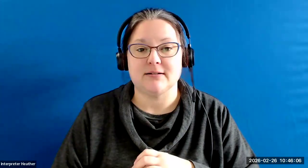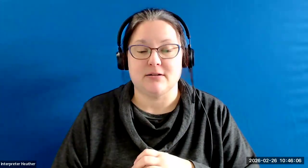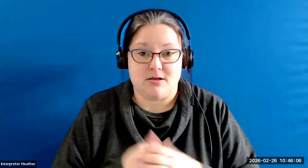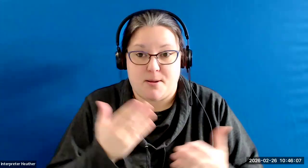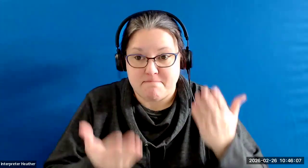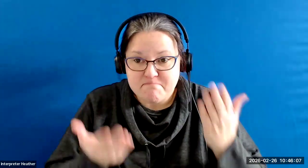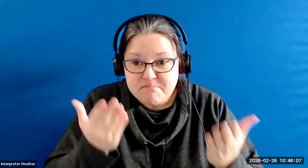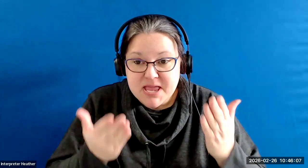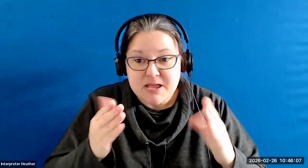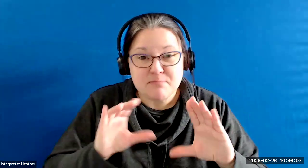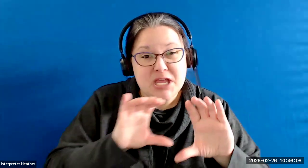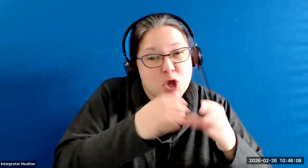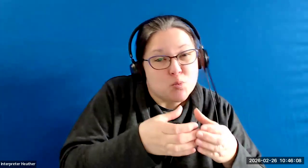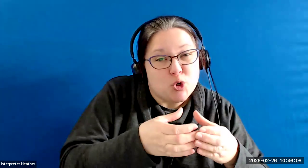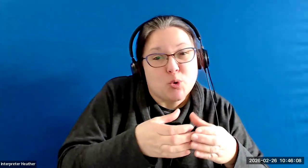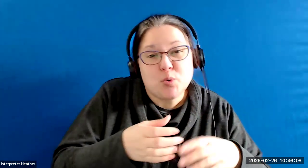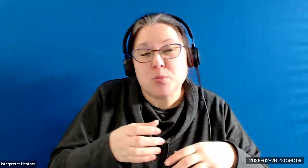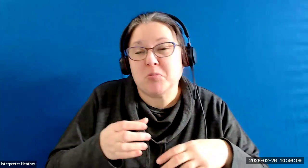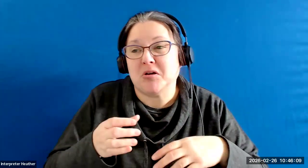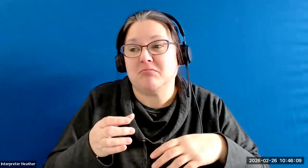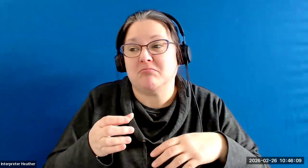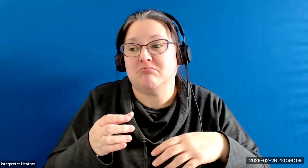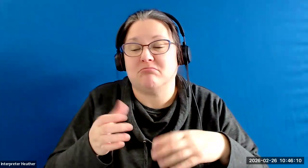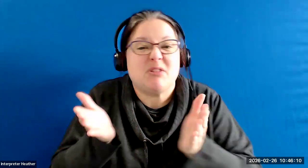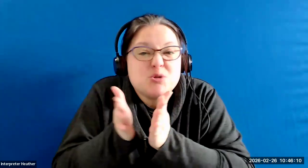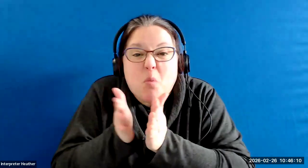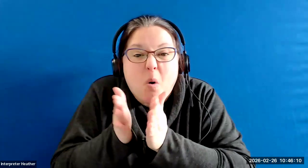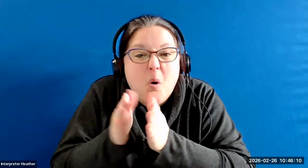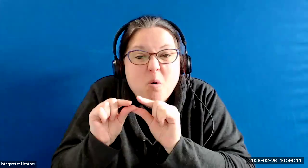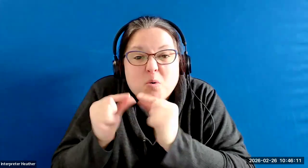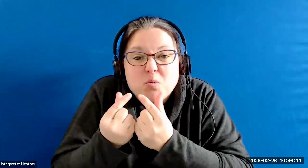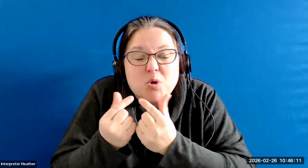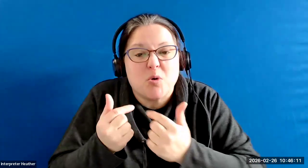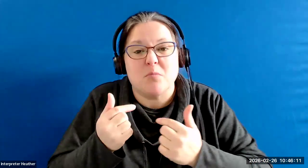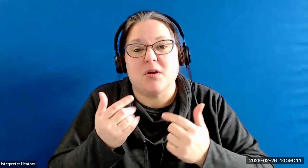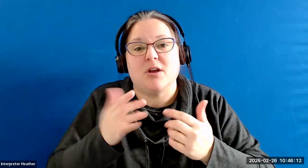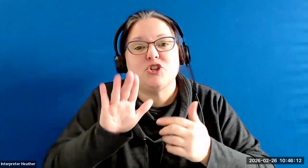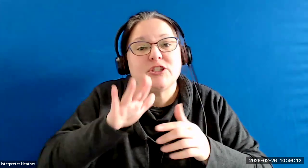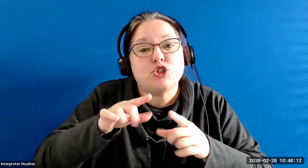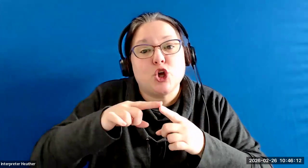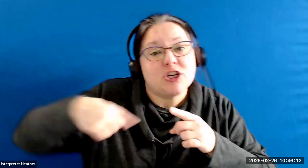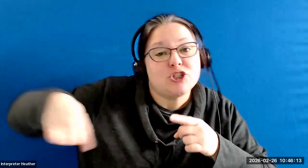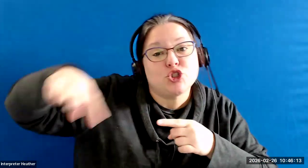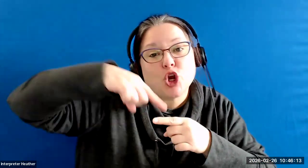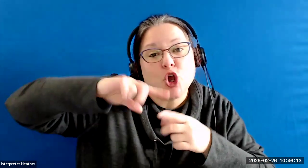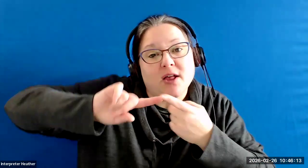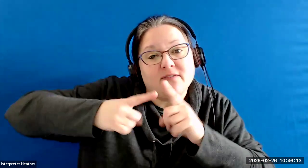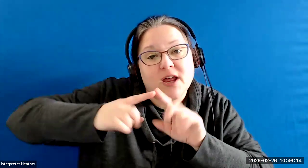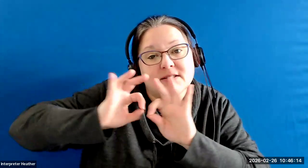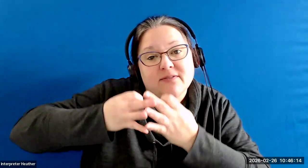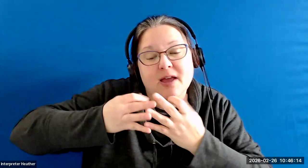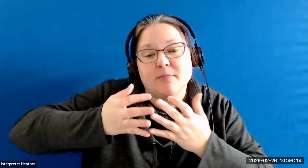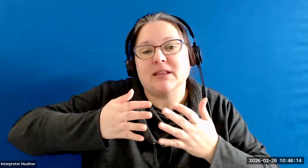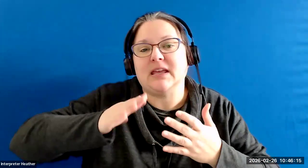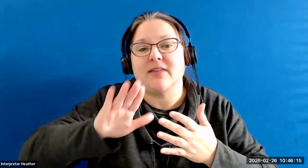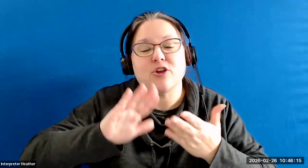Perhaps like a group, a collective, or even a small group or your circle in your community that